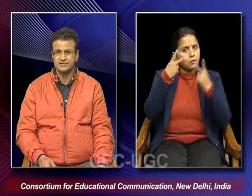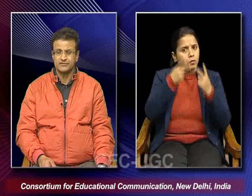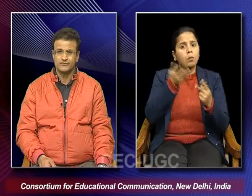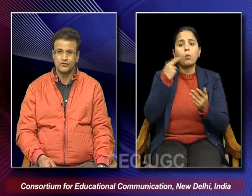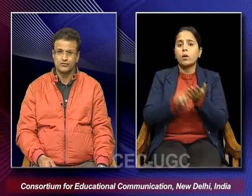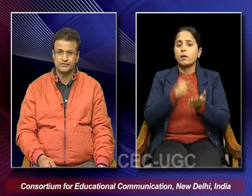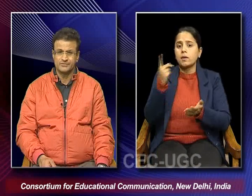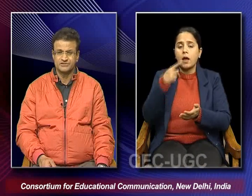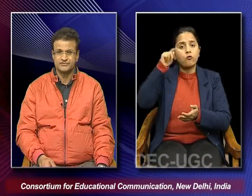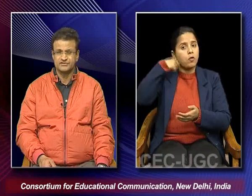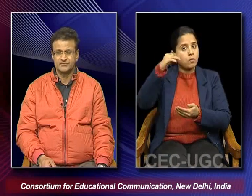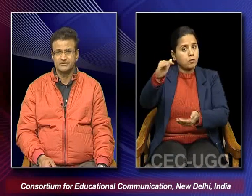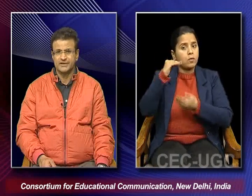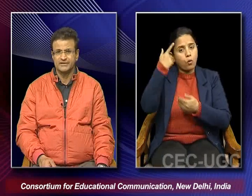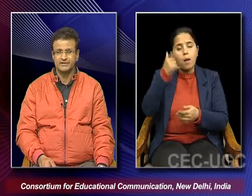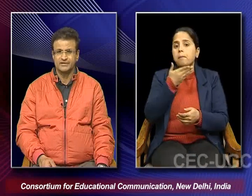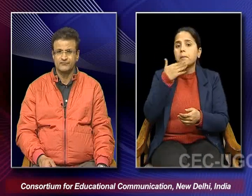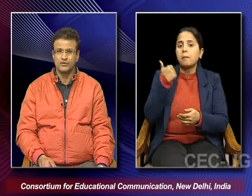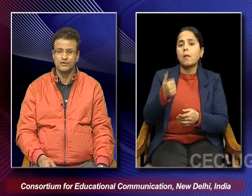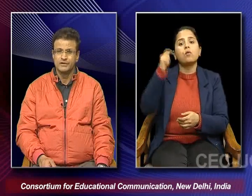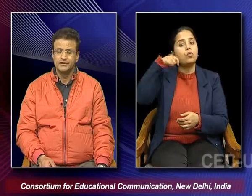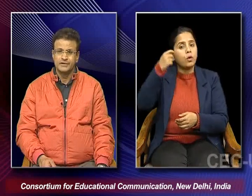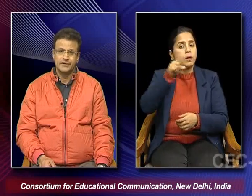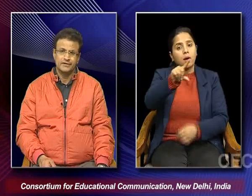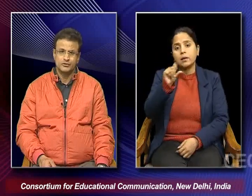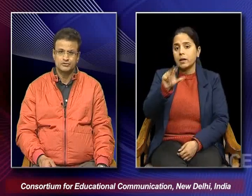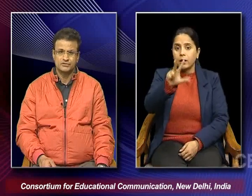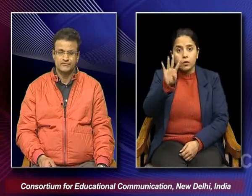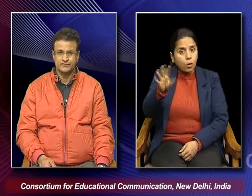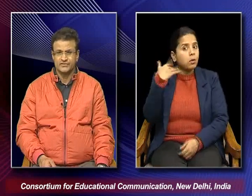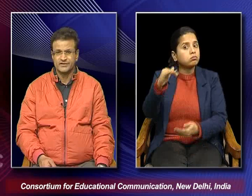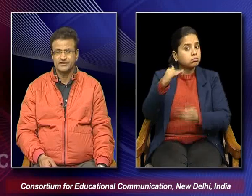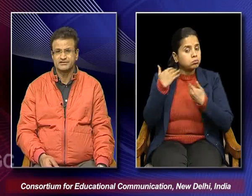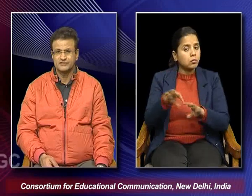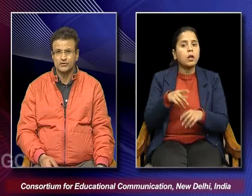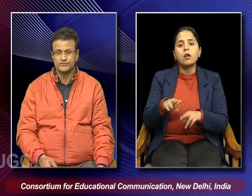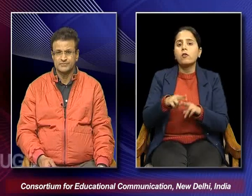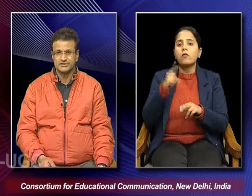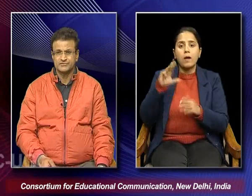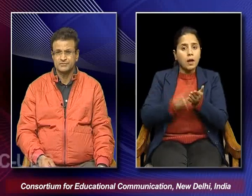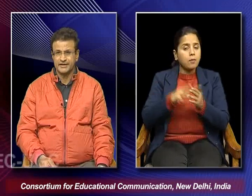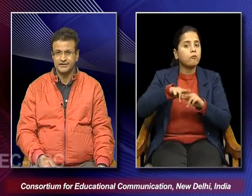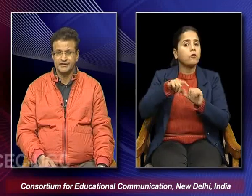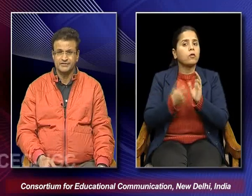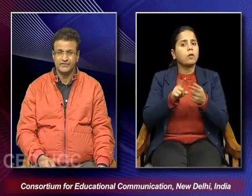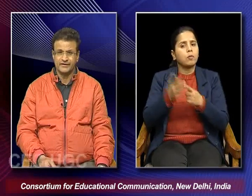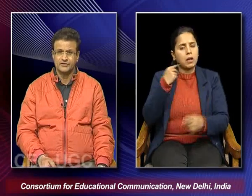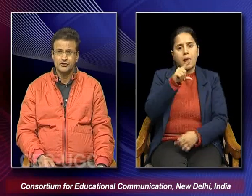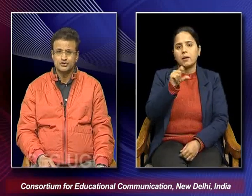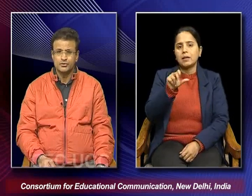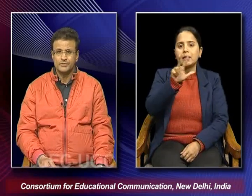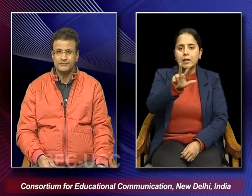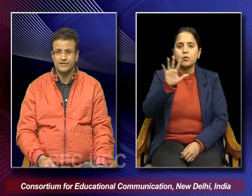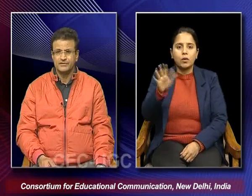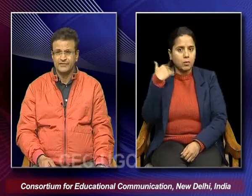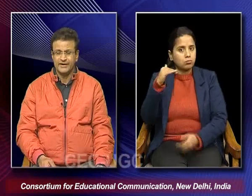National Film Award for the Best Feature Film in 1984, and also the Filmfare Critics Award for the Best Film in 1985.